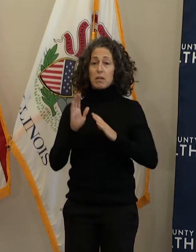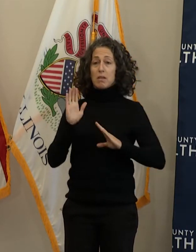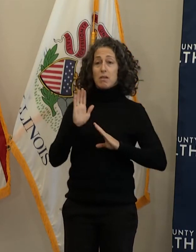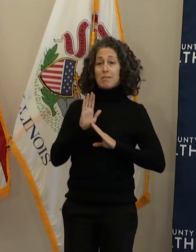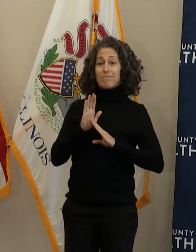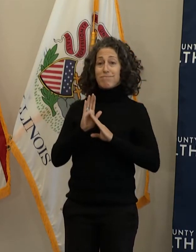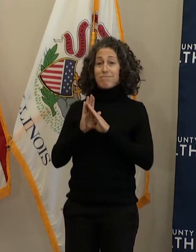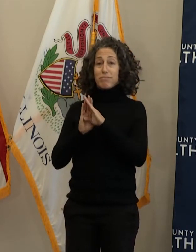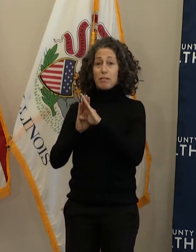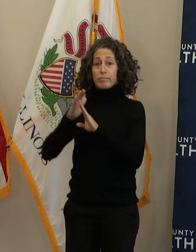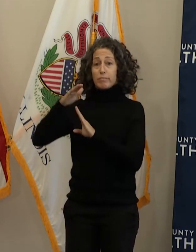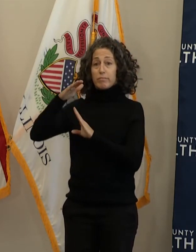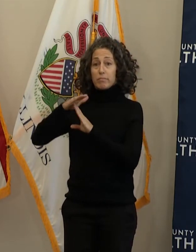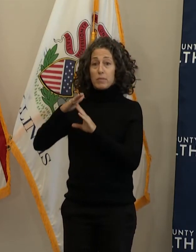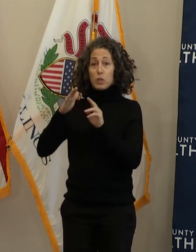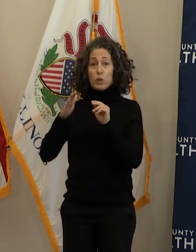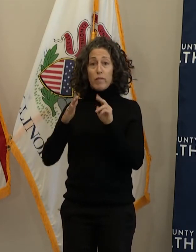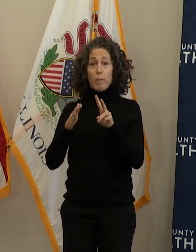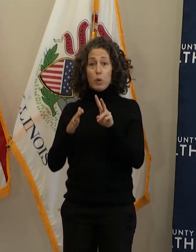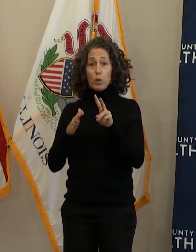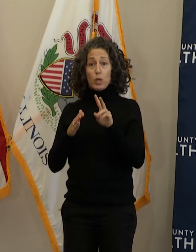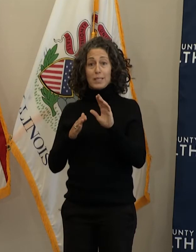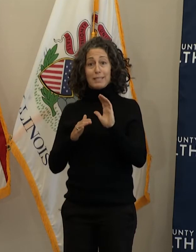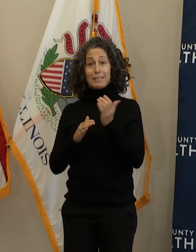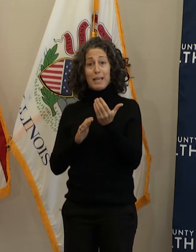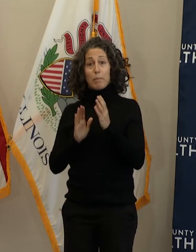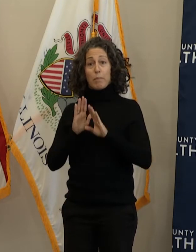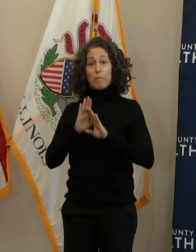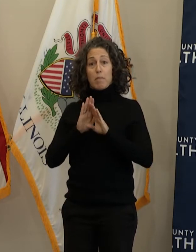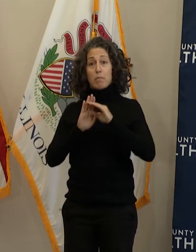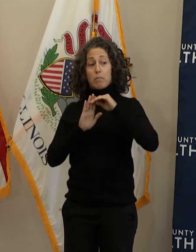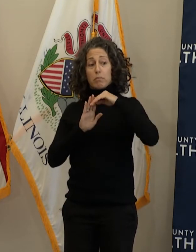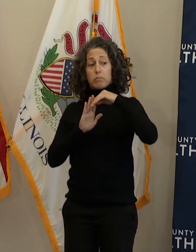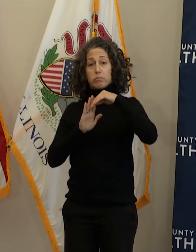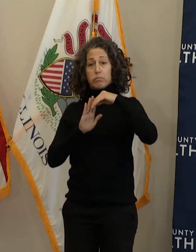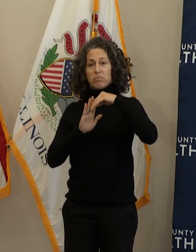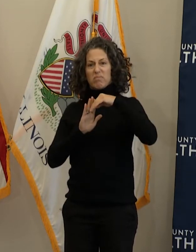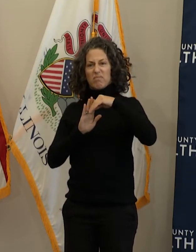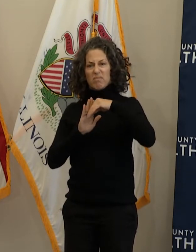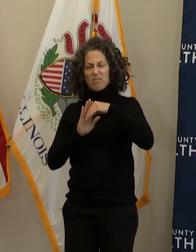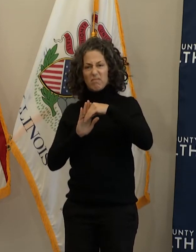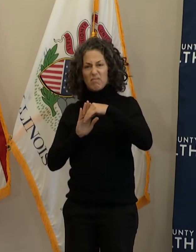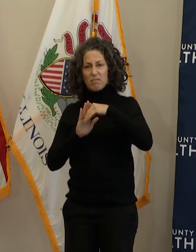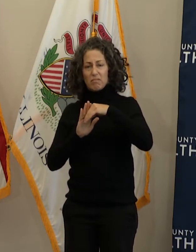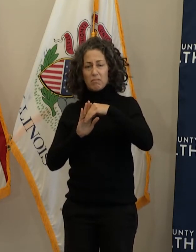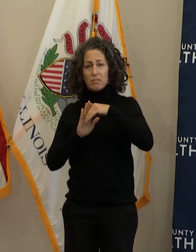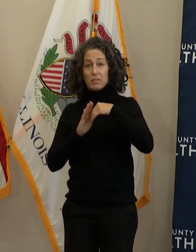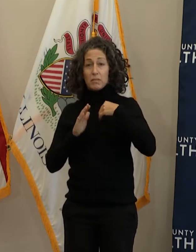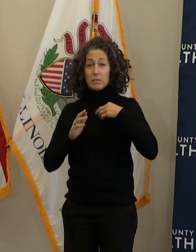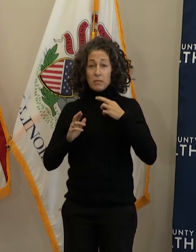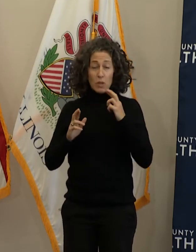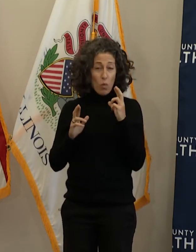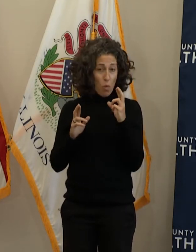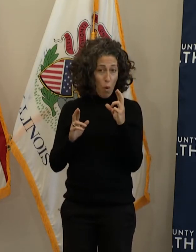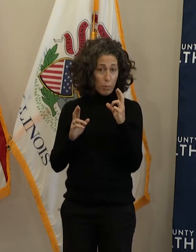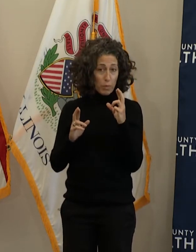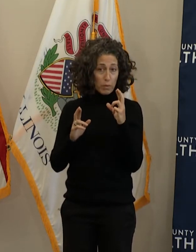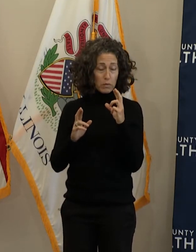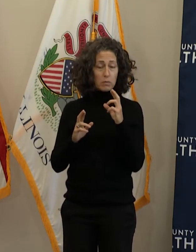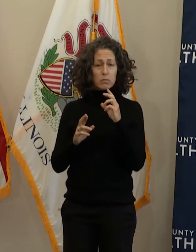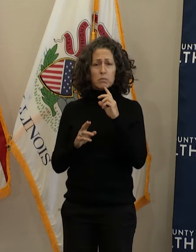in November and do appear to be on a downward slope. It is our hope, our fervent